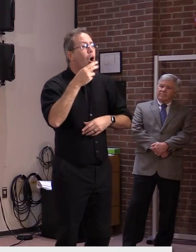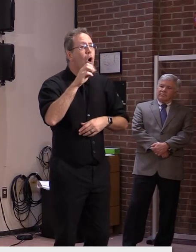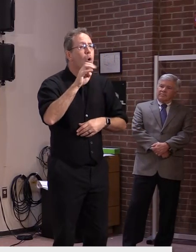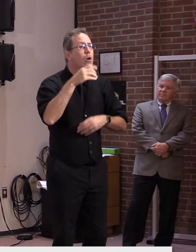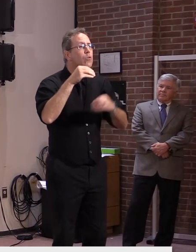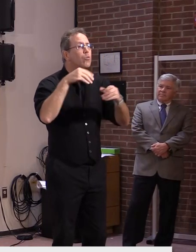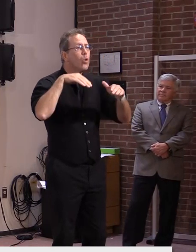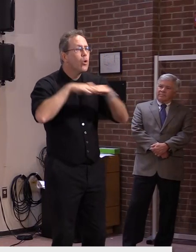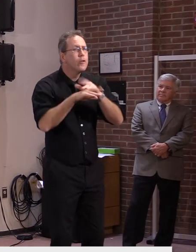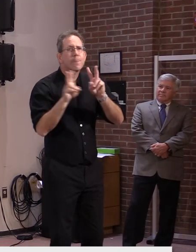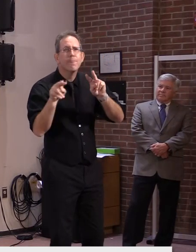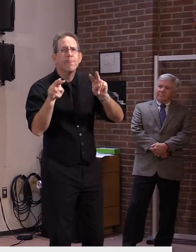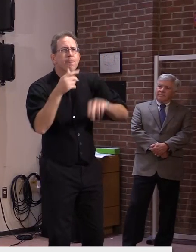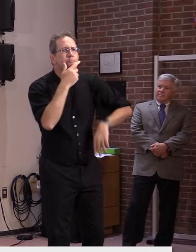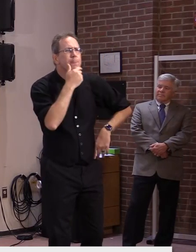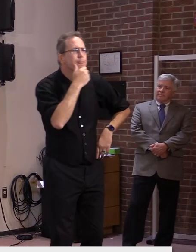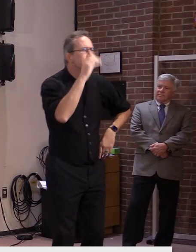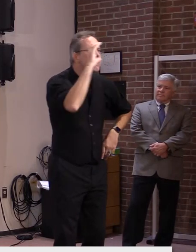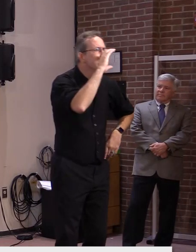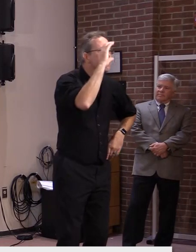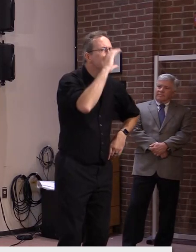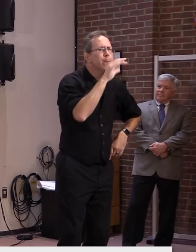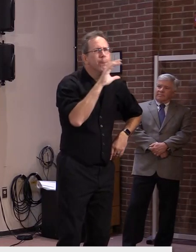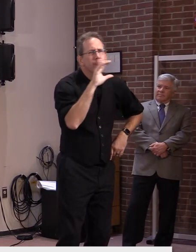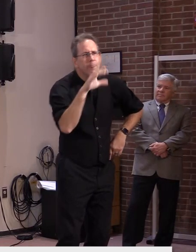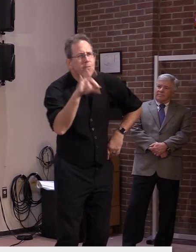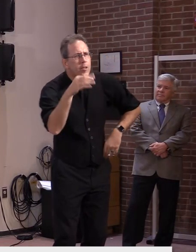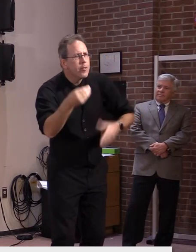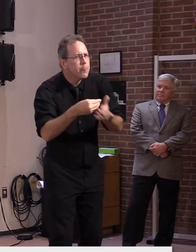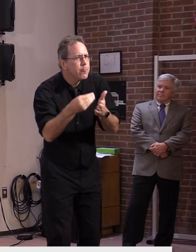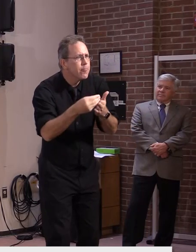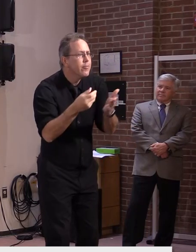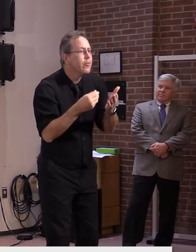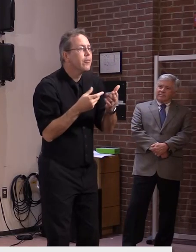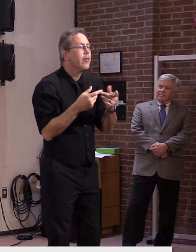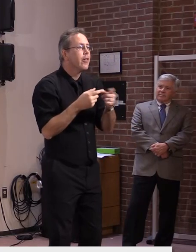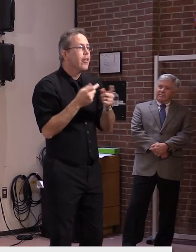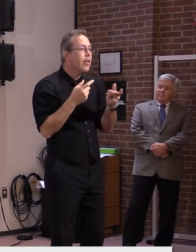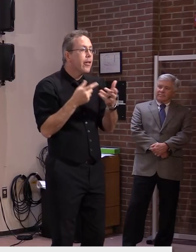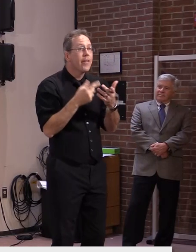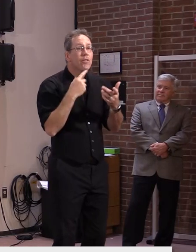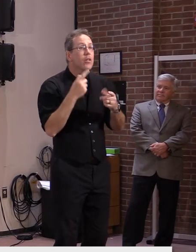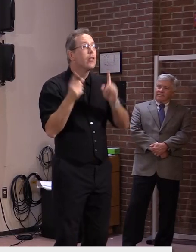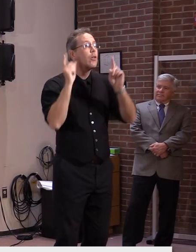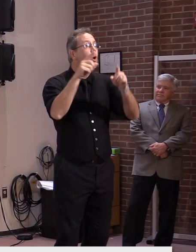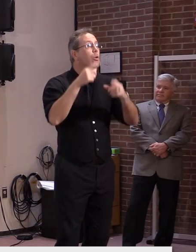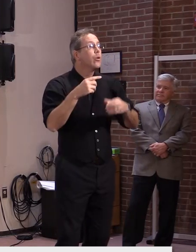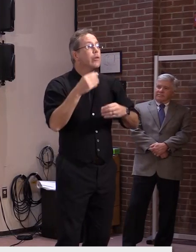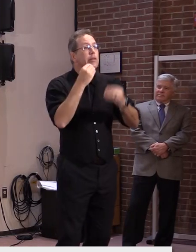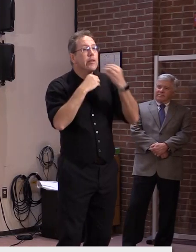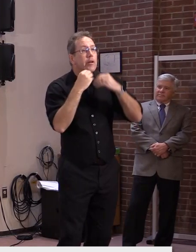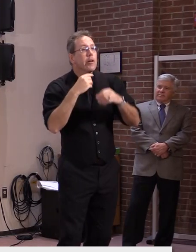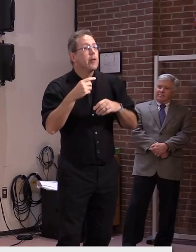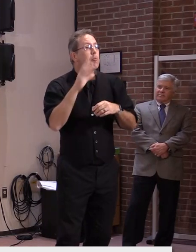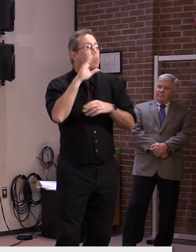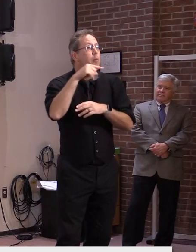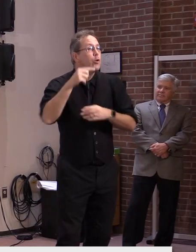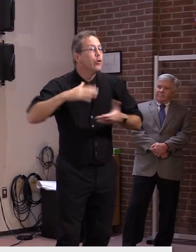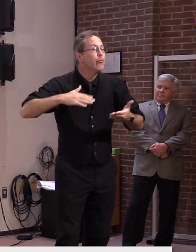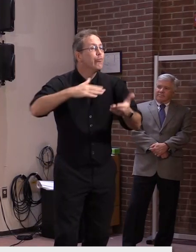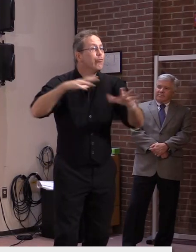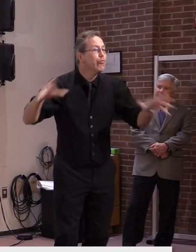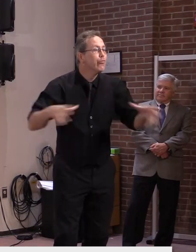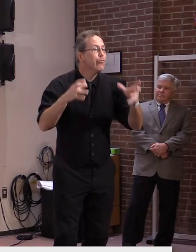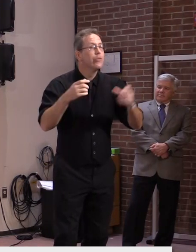the cases in gatherings, in barbecues and receptions and baby showers and so forth. That's where we're